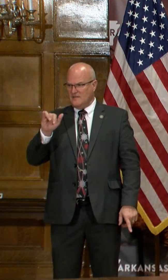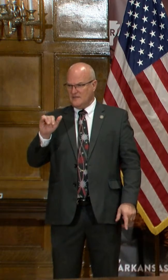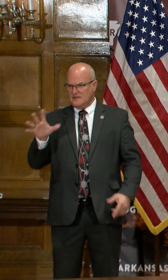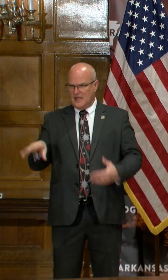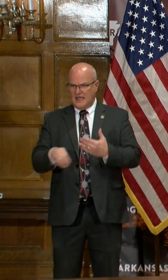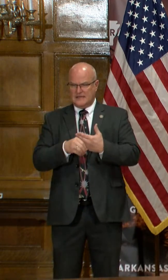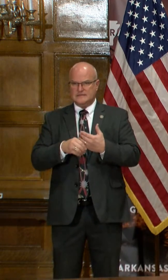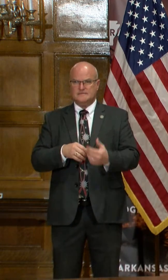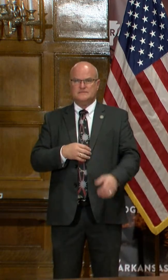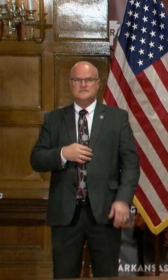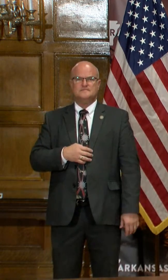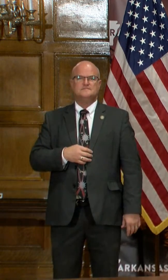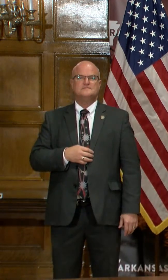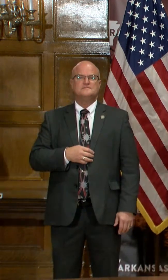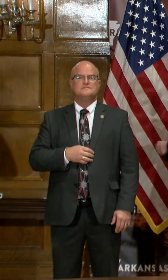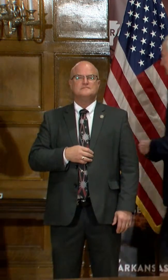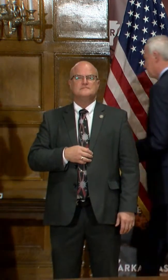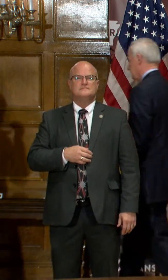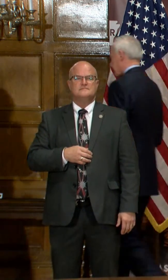that?